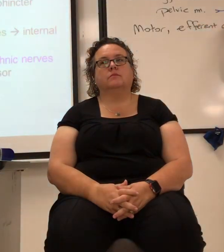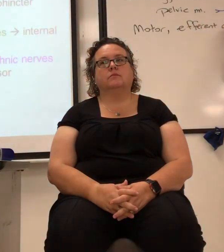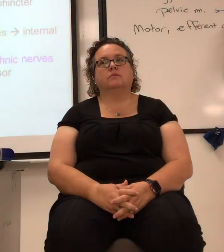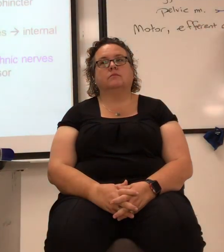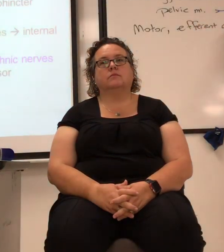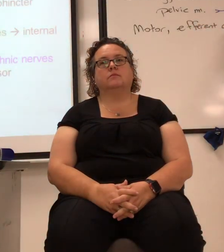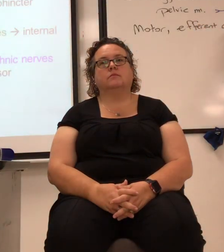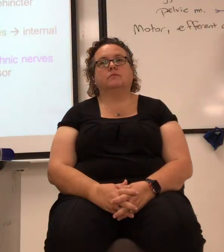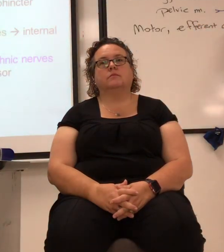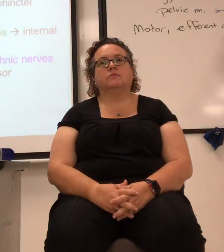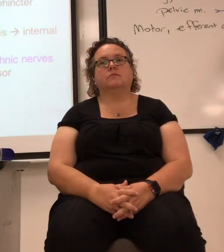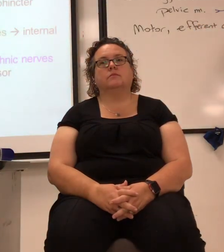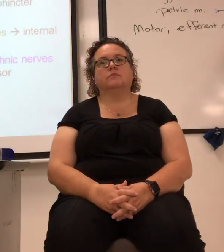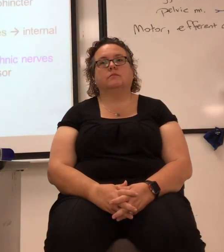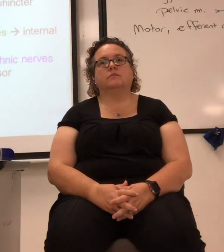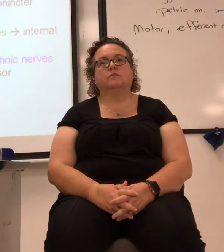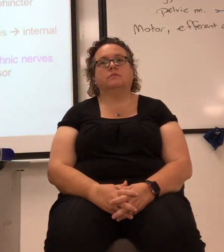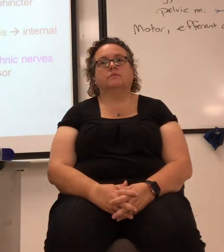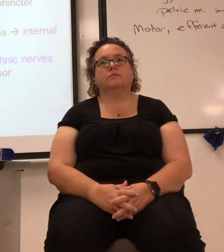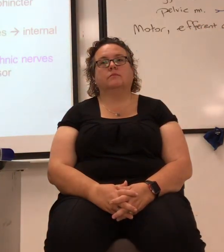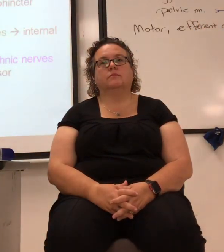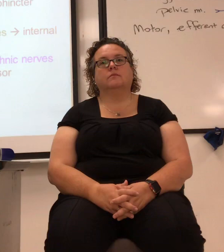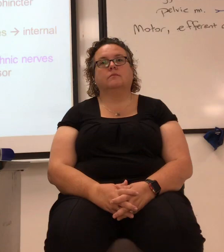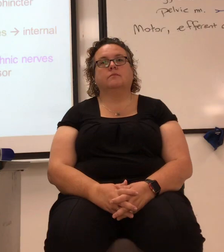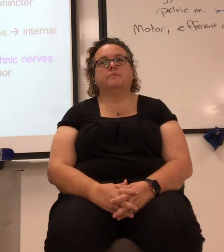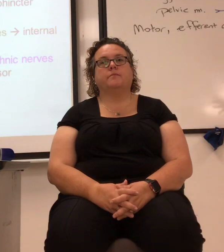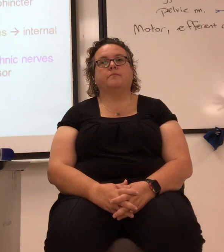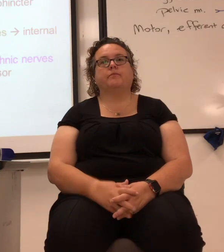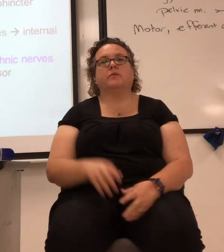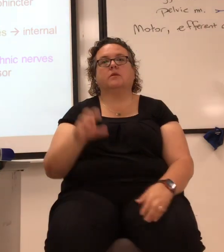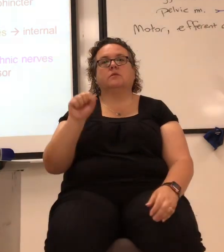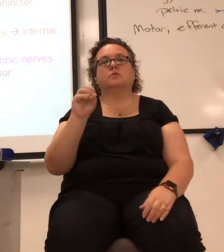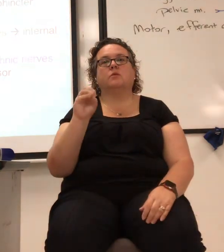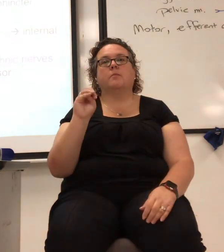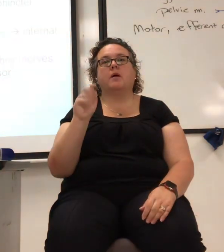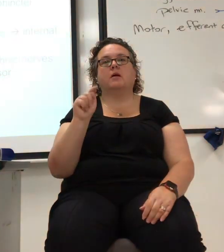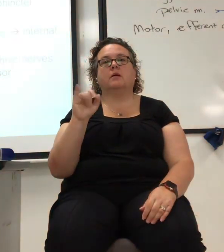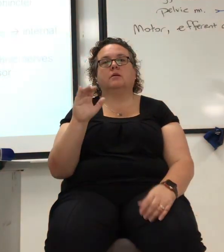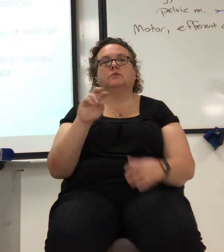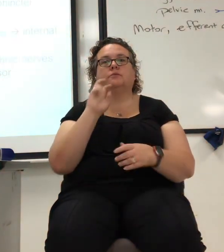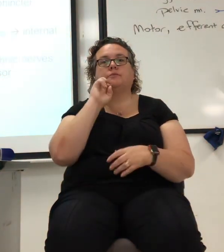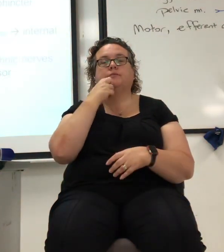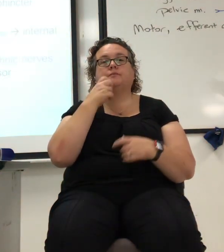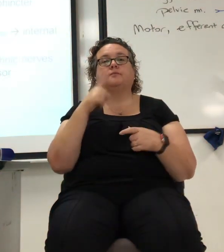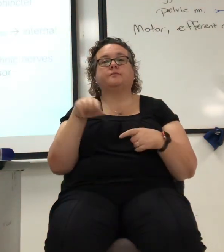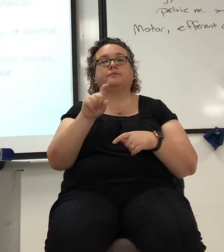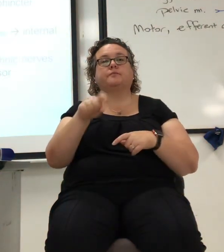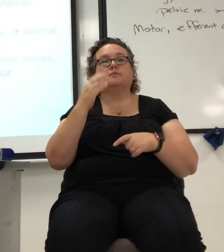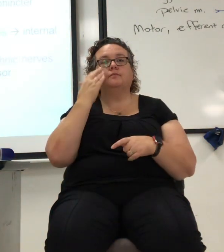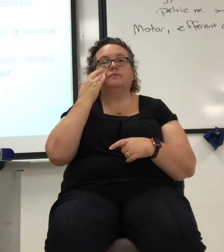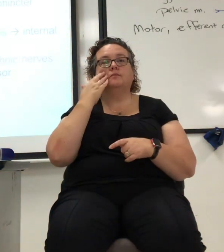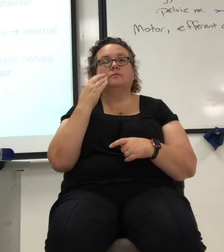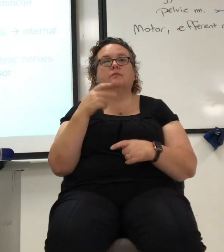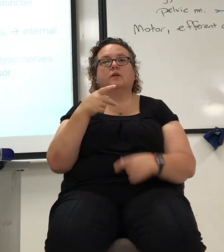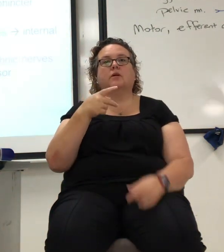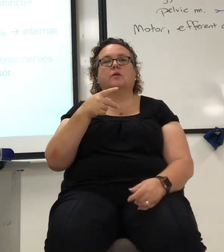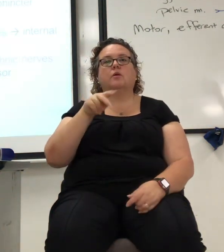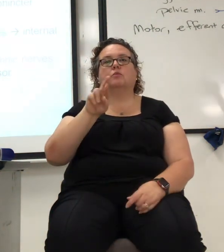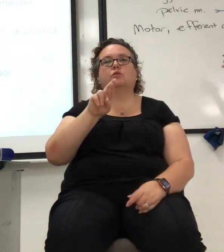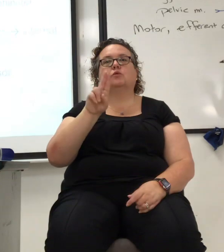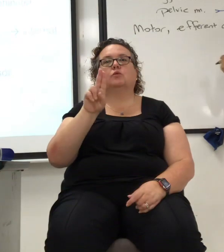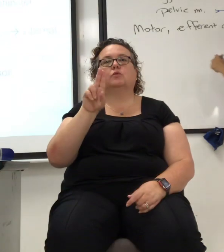Sensory nerves, pelvic nerves. They help you feel that your bladder is full, and they participate in these reflexes. All